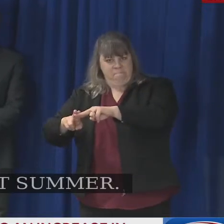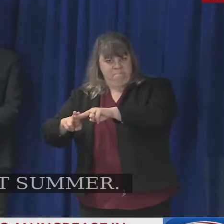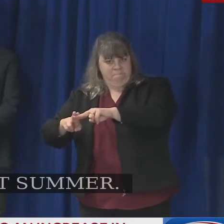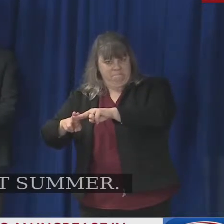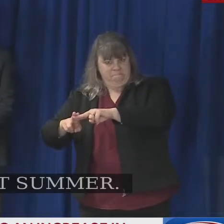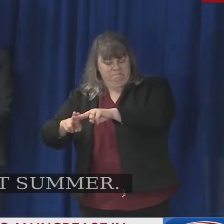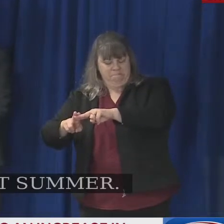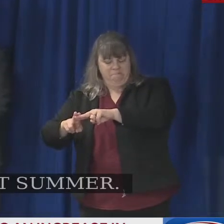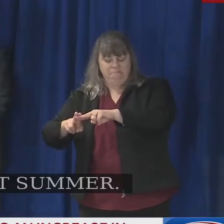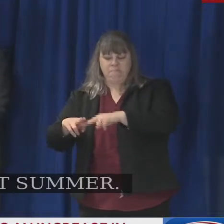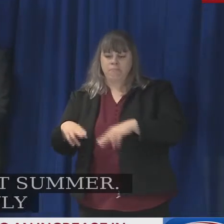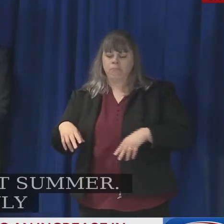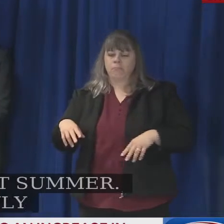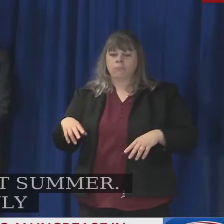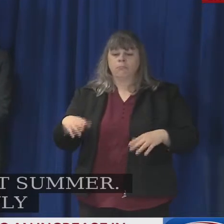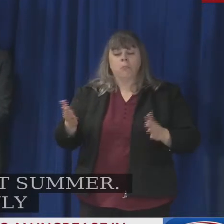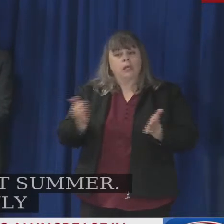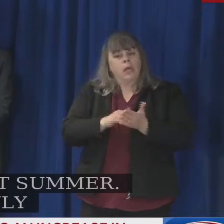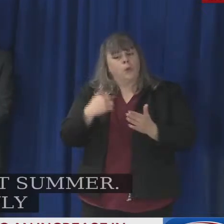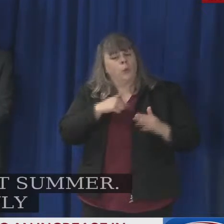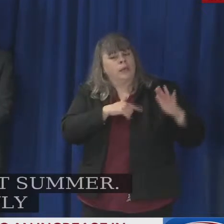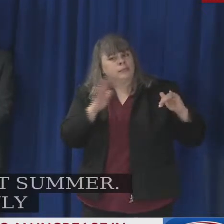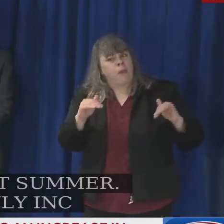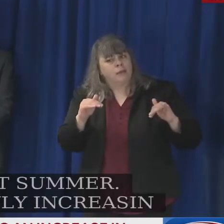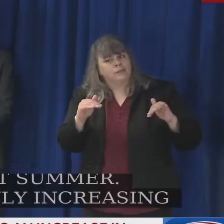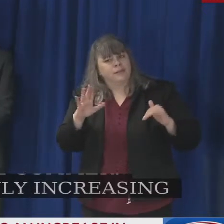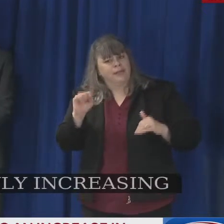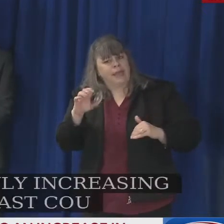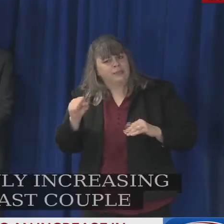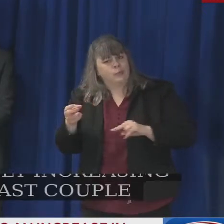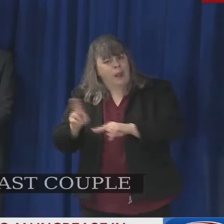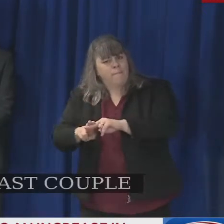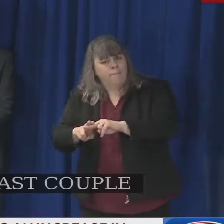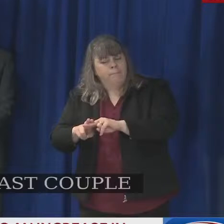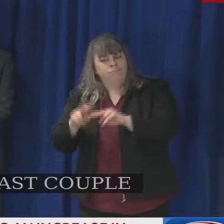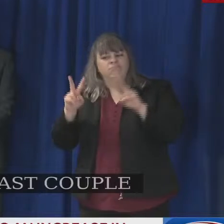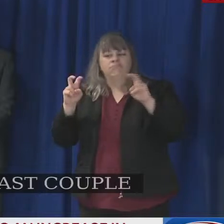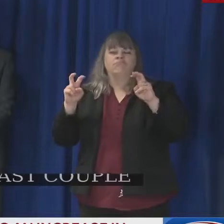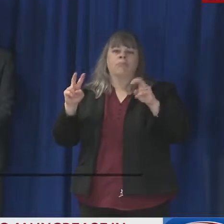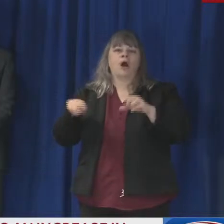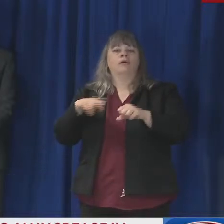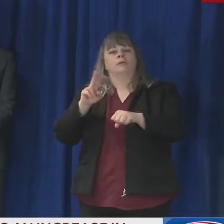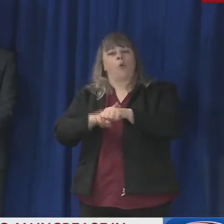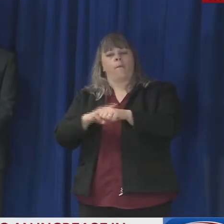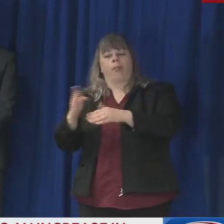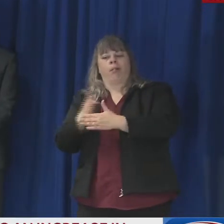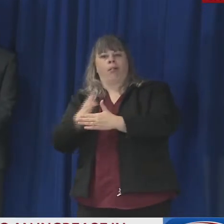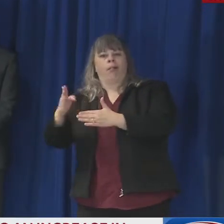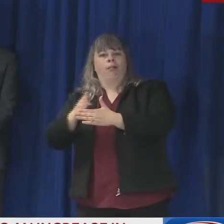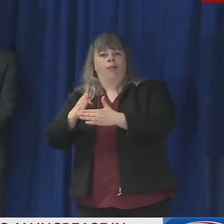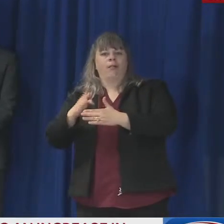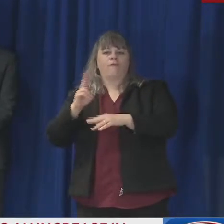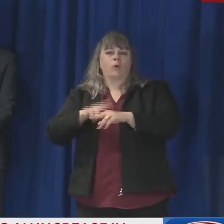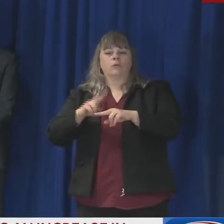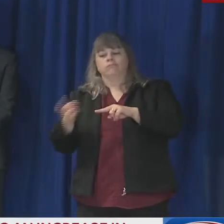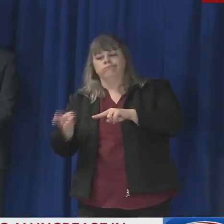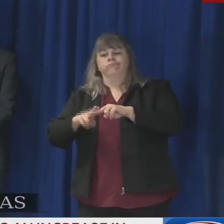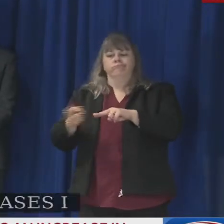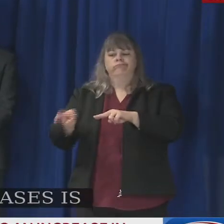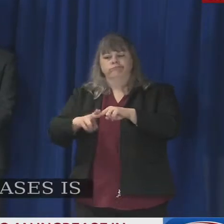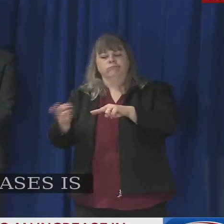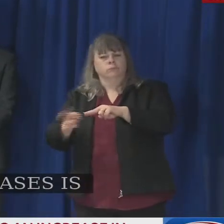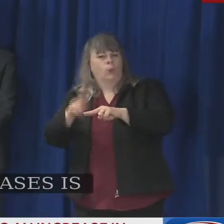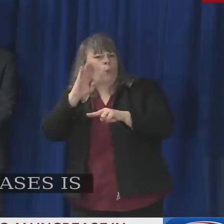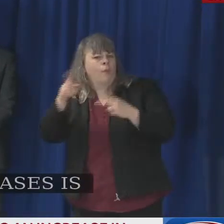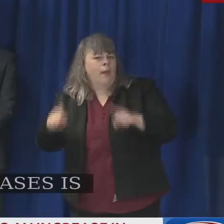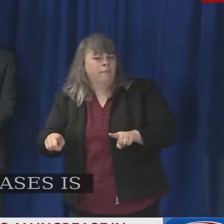some increasing cases are expected, and we would say within normal, you know, change or normal variation, right? Numbers are going to go up, numbers are going to go down.